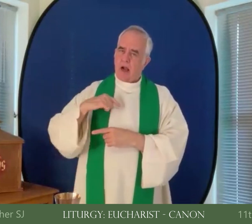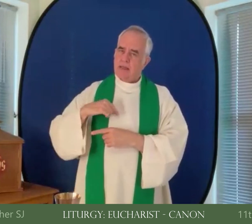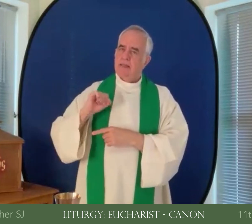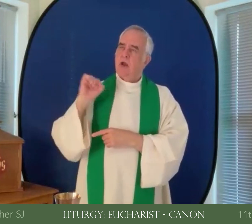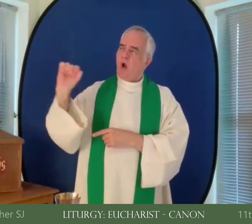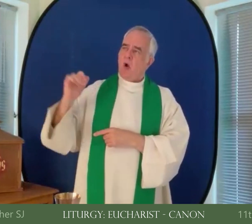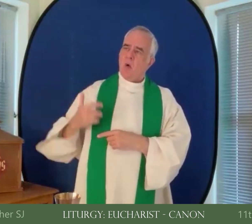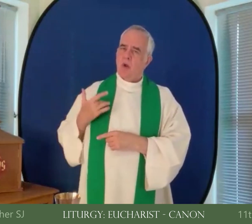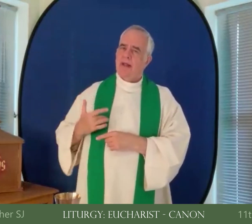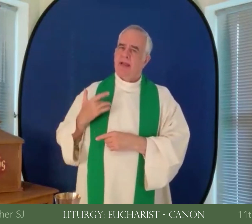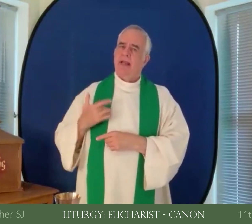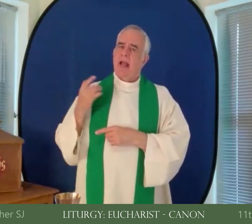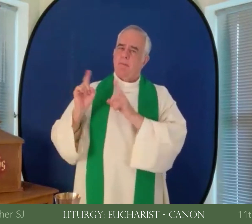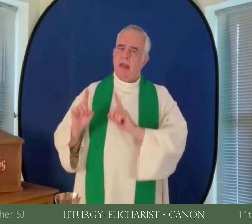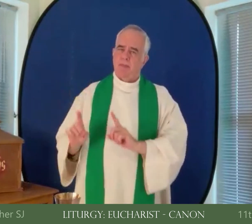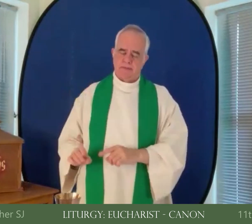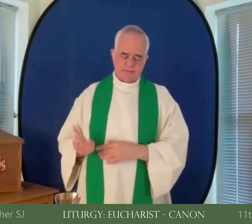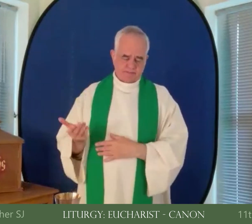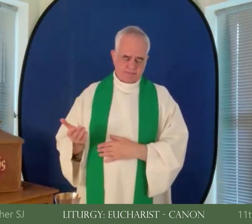us, the living people.